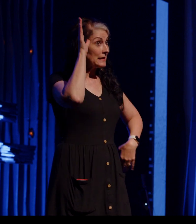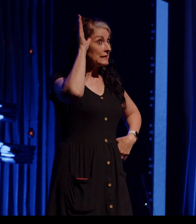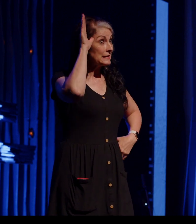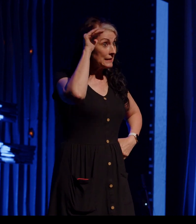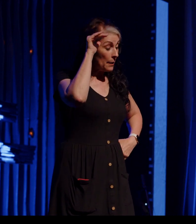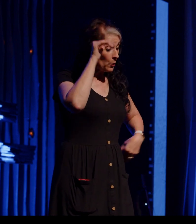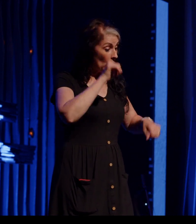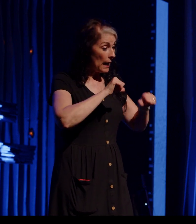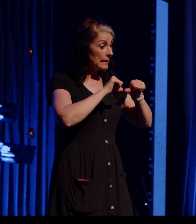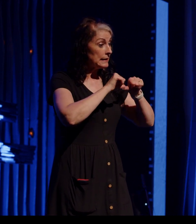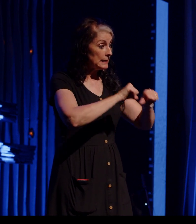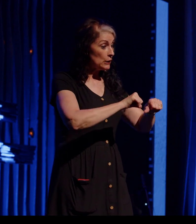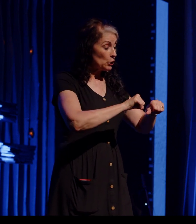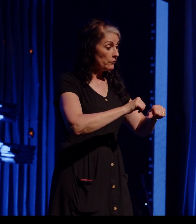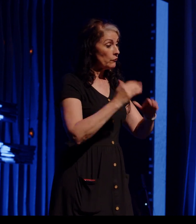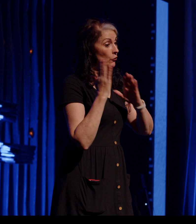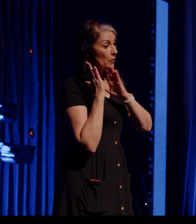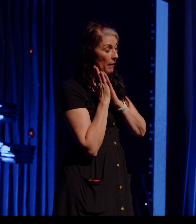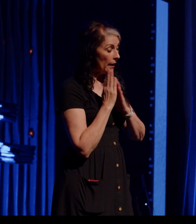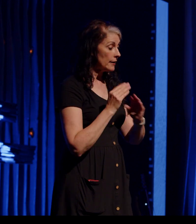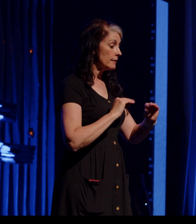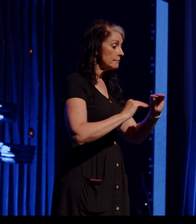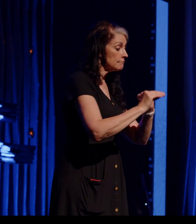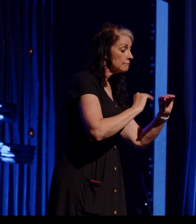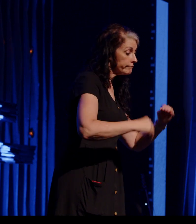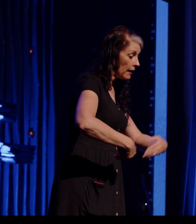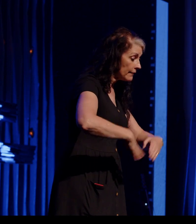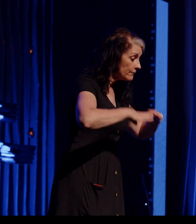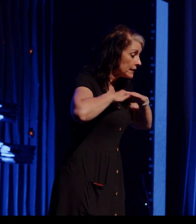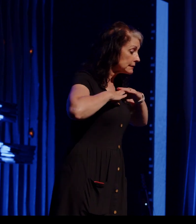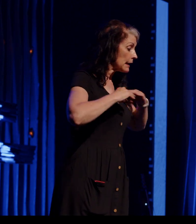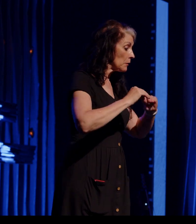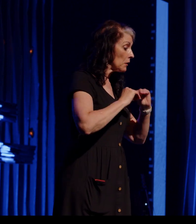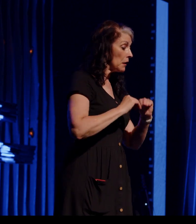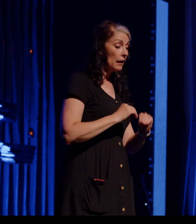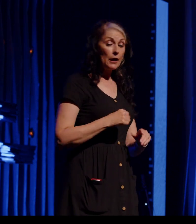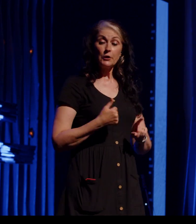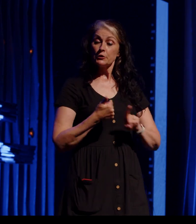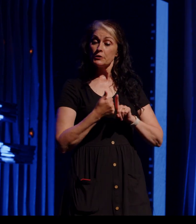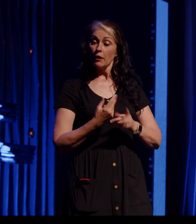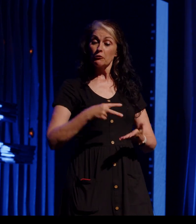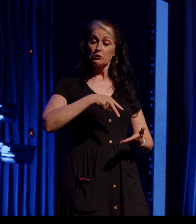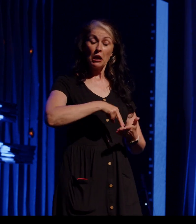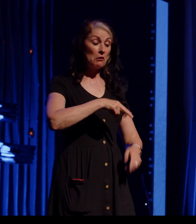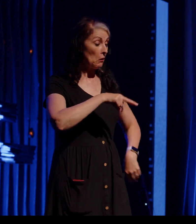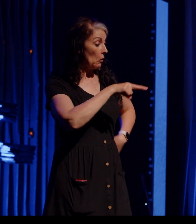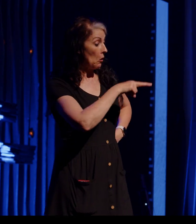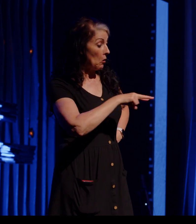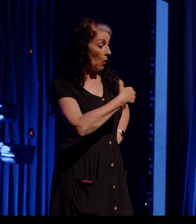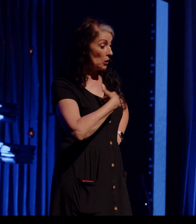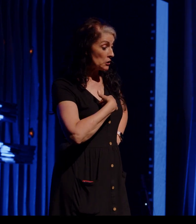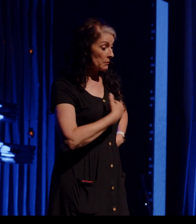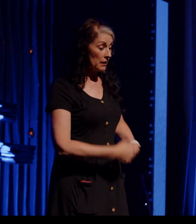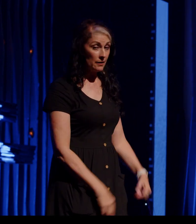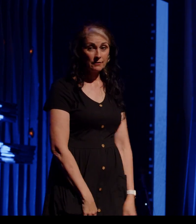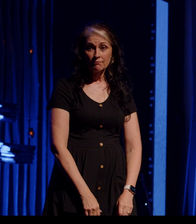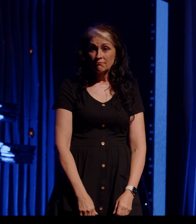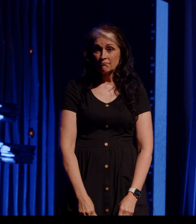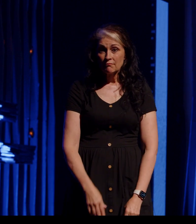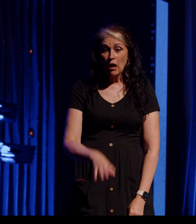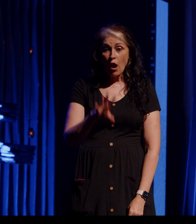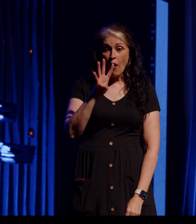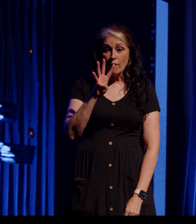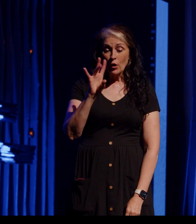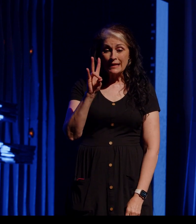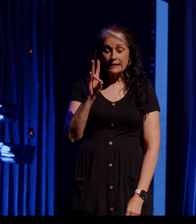I continued to make it, and you felt bad me making it and you standing there watching me. So. And 47